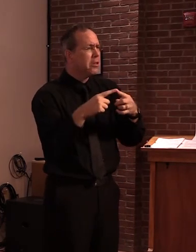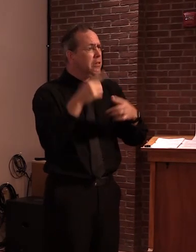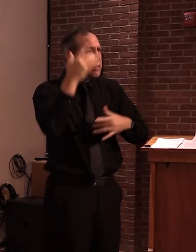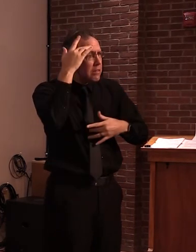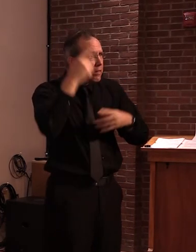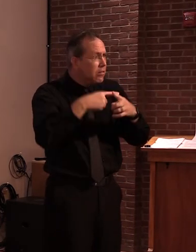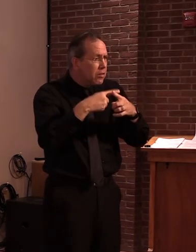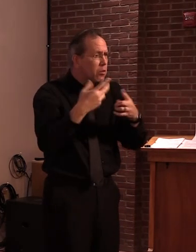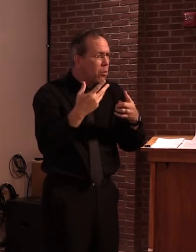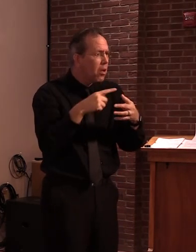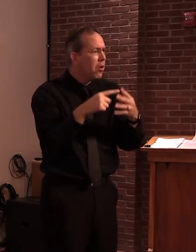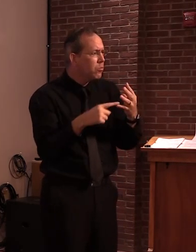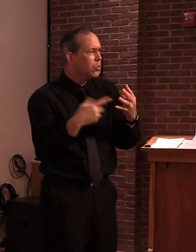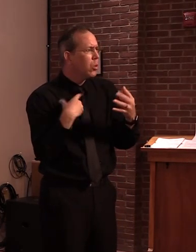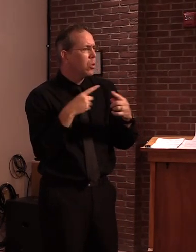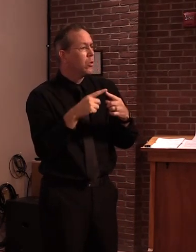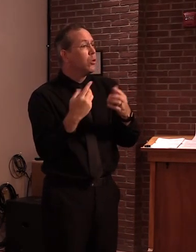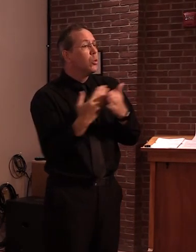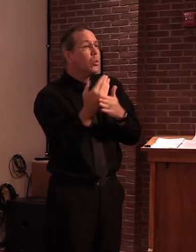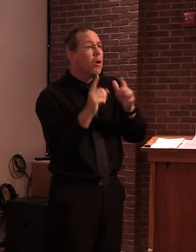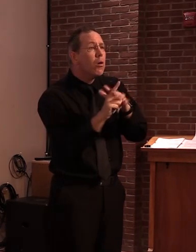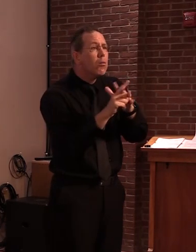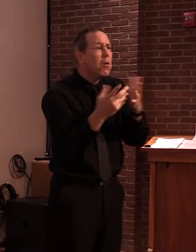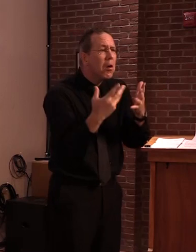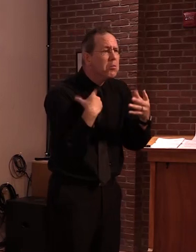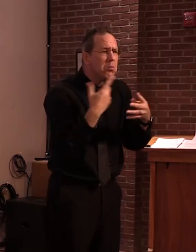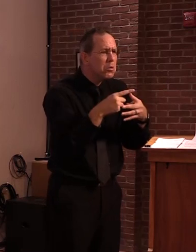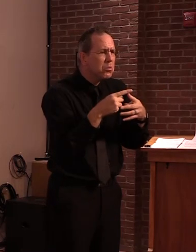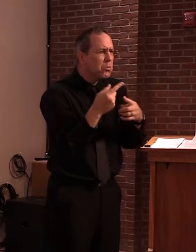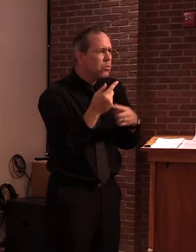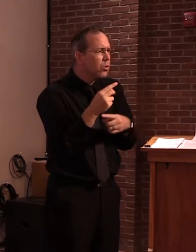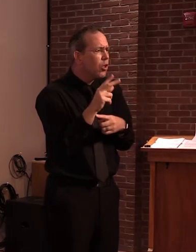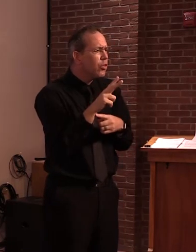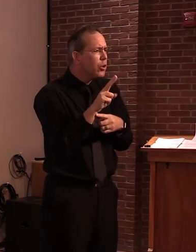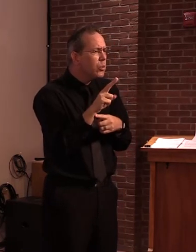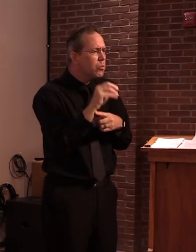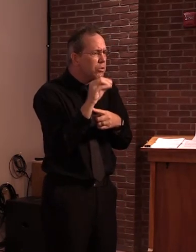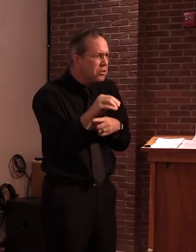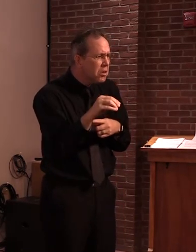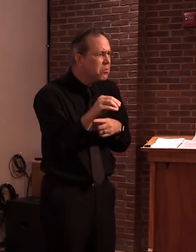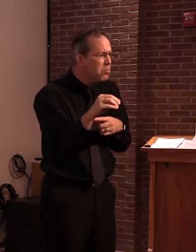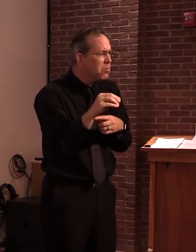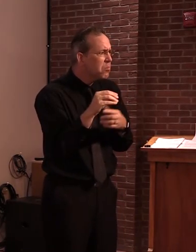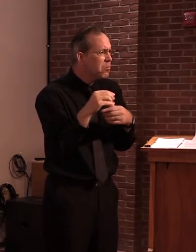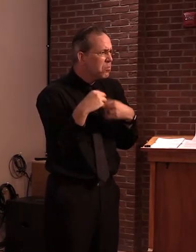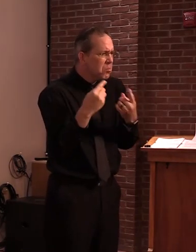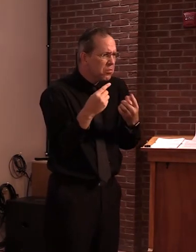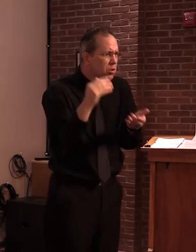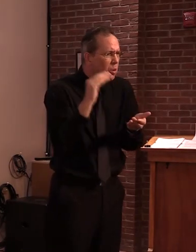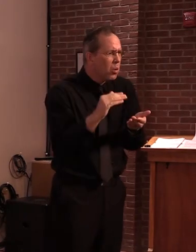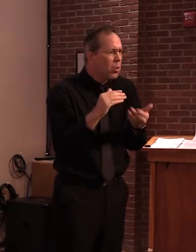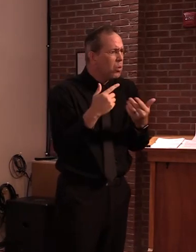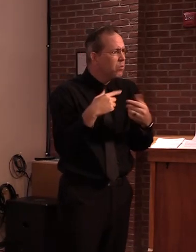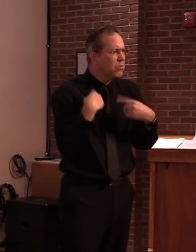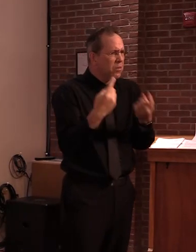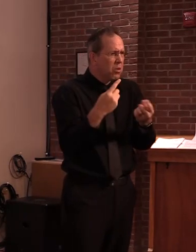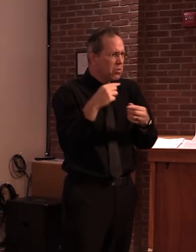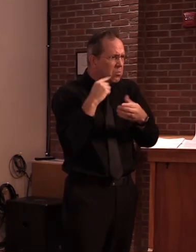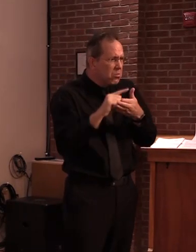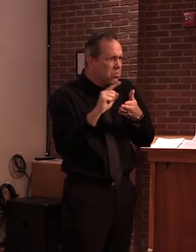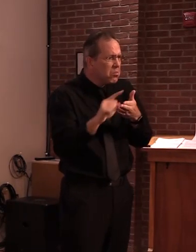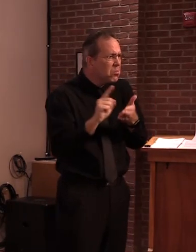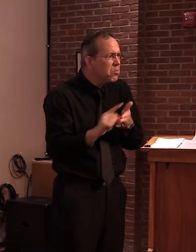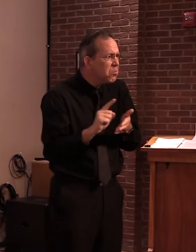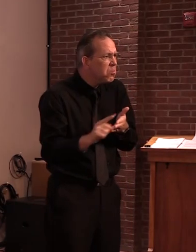decline this week with only 32 cases reported. This is our lowest weekly total since mid-June and compares